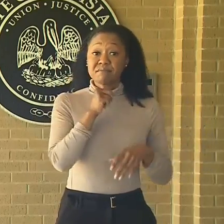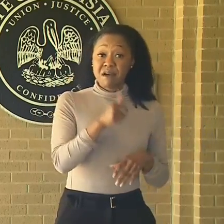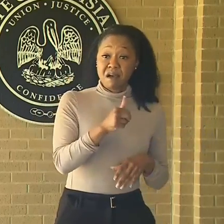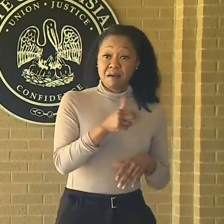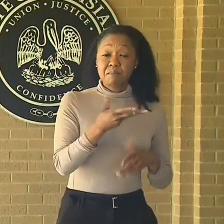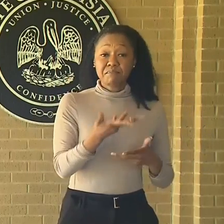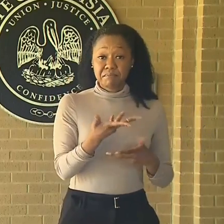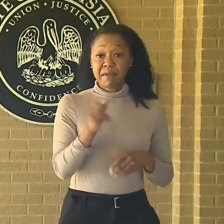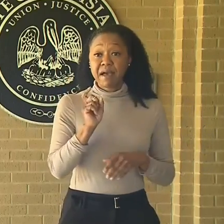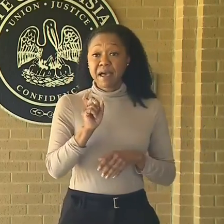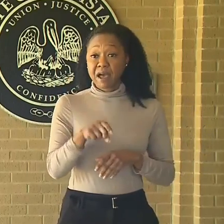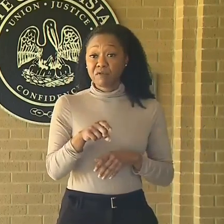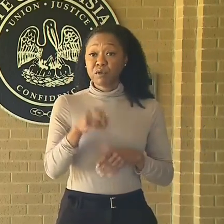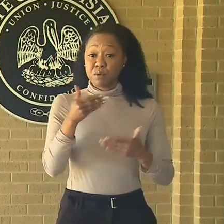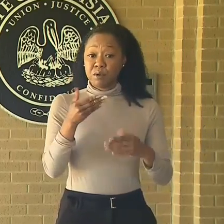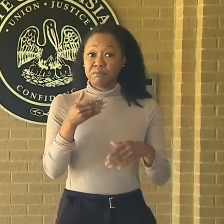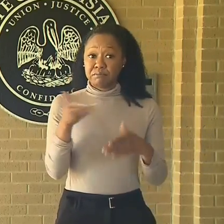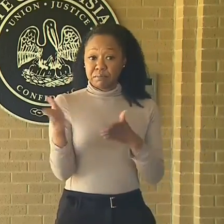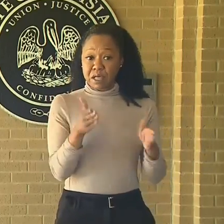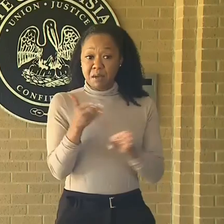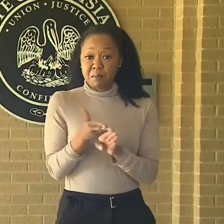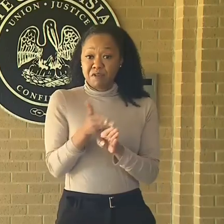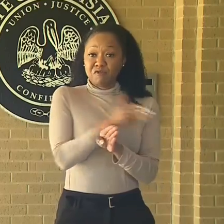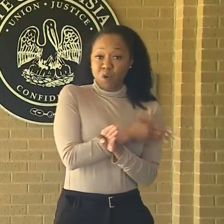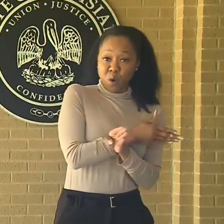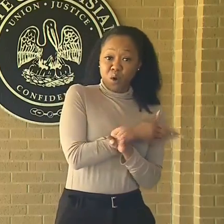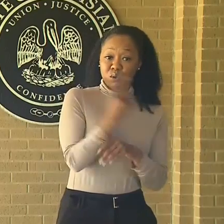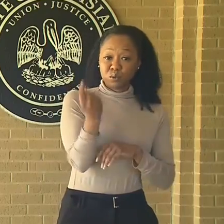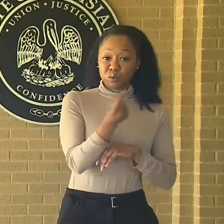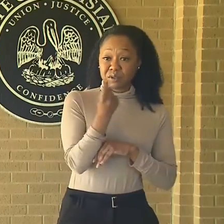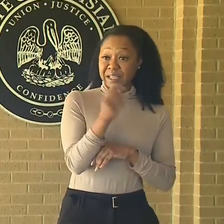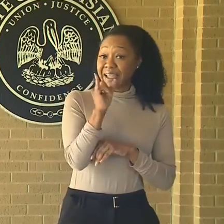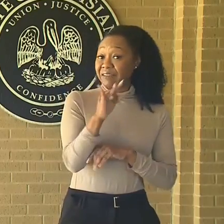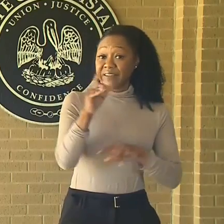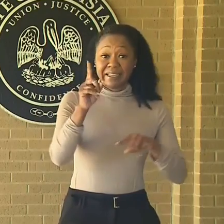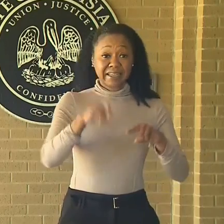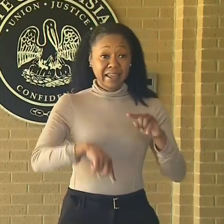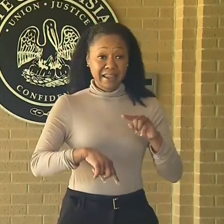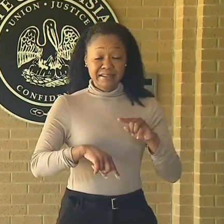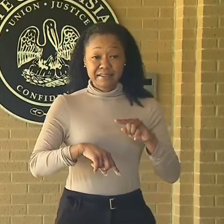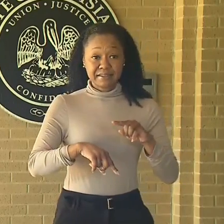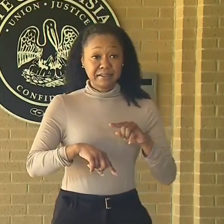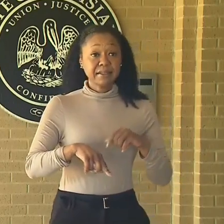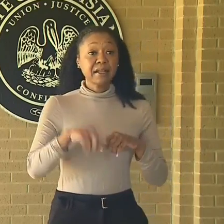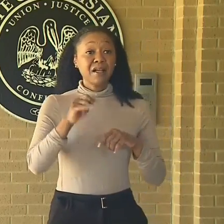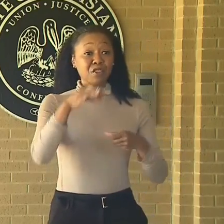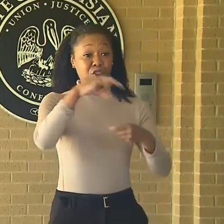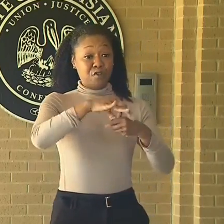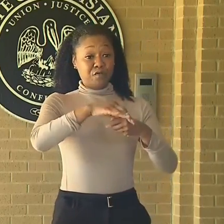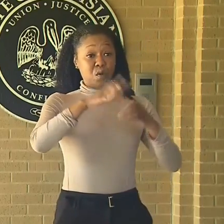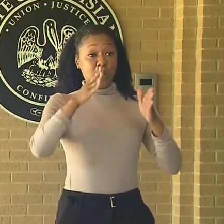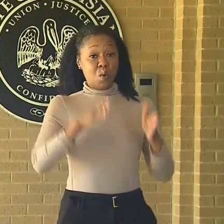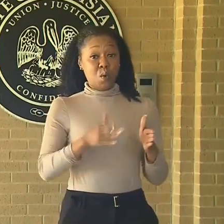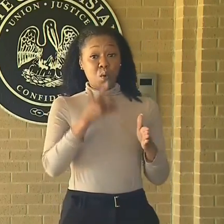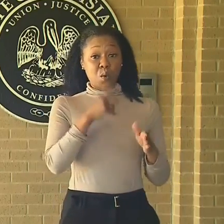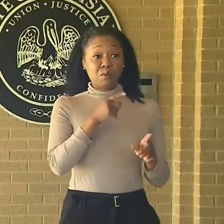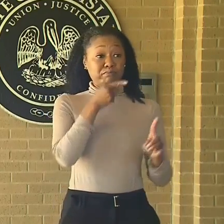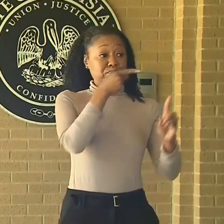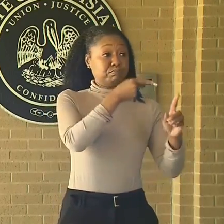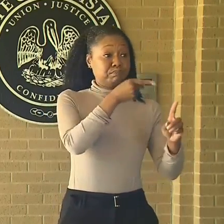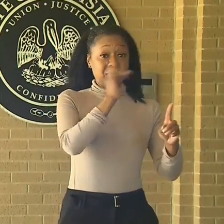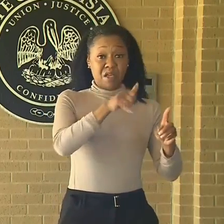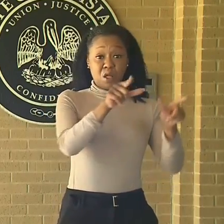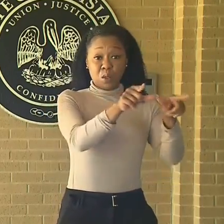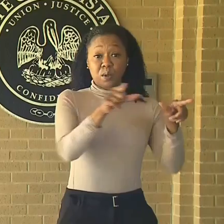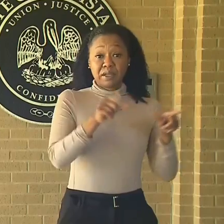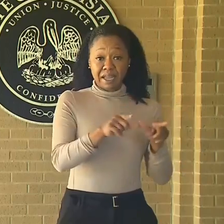that has to be done in advance of Tuesday far enough so that if it can happen, that the voters who would typically vote at those locations